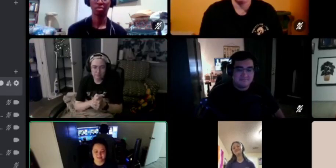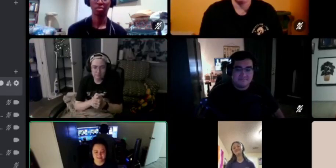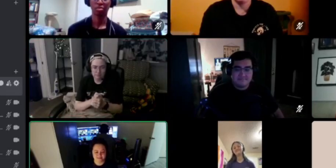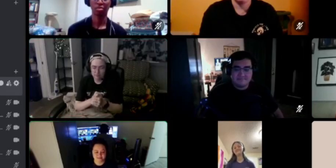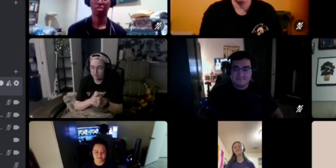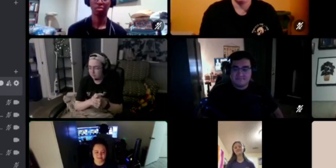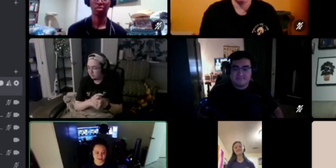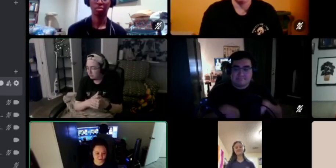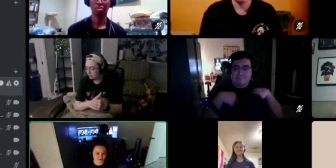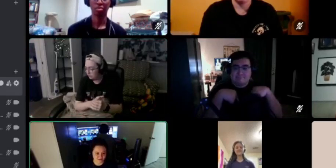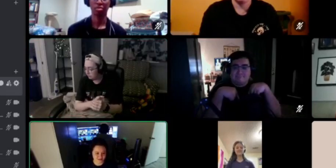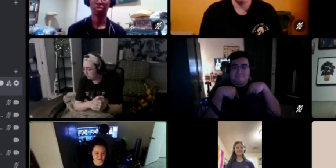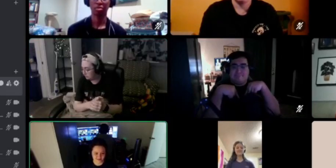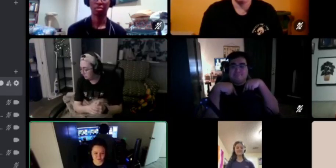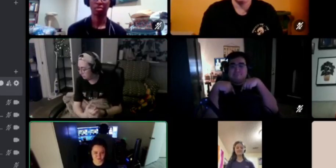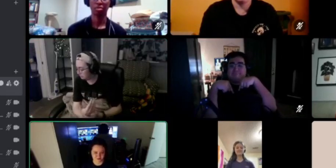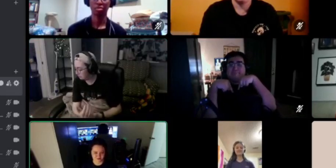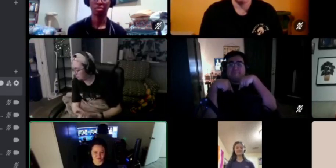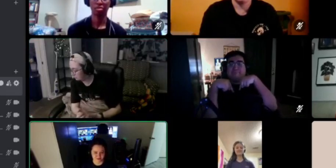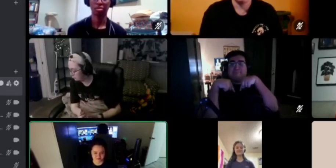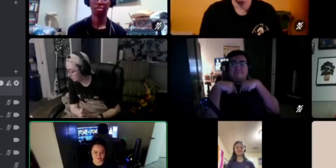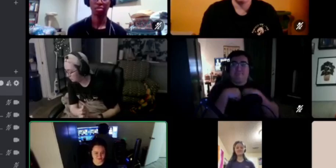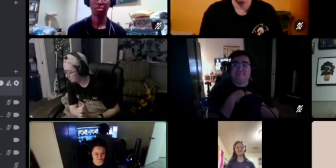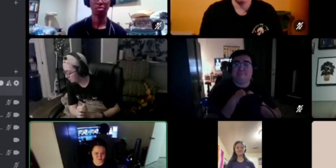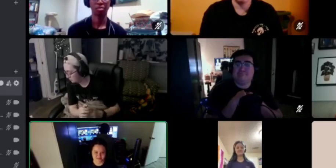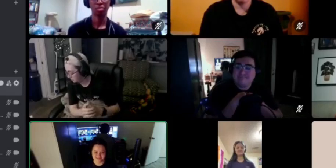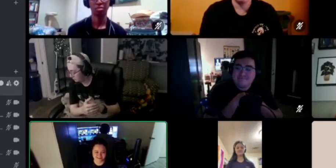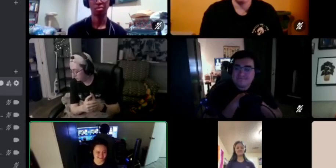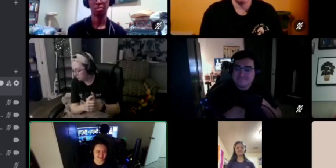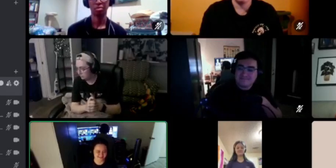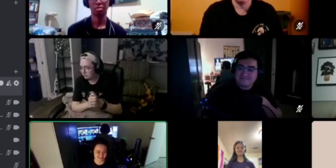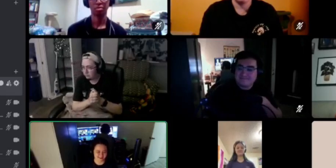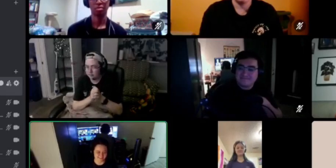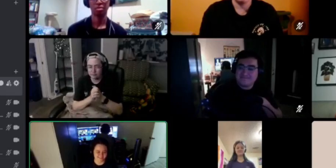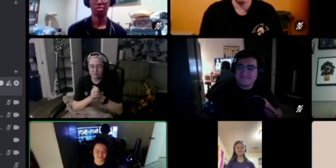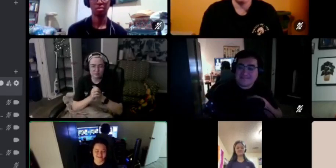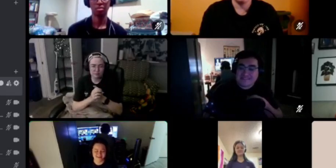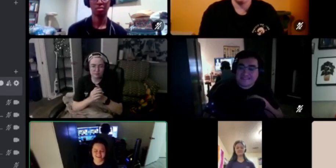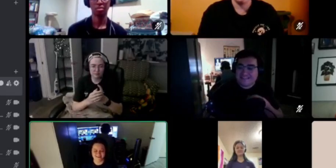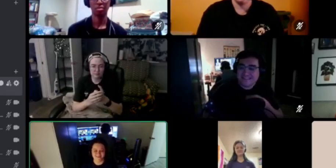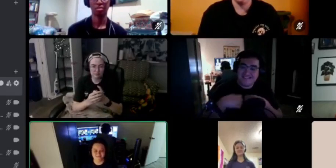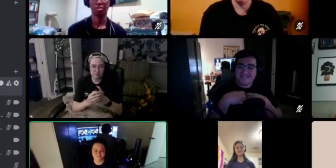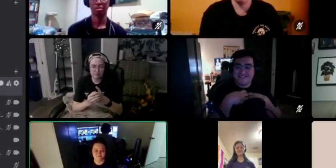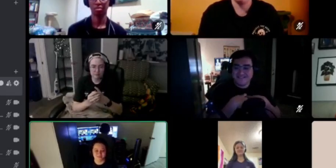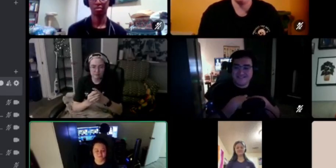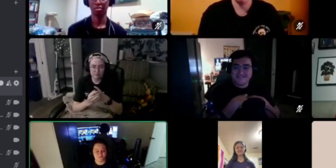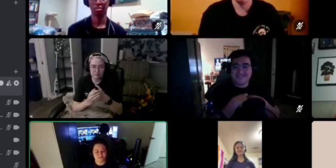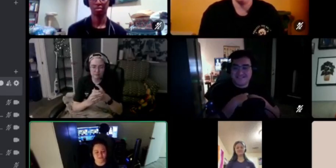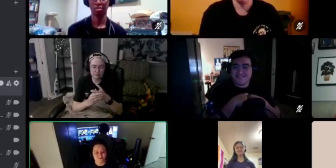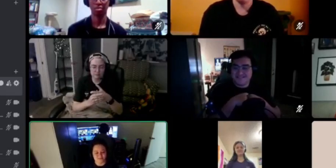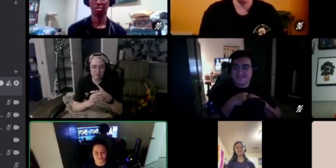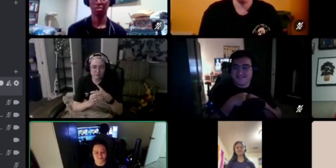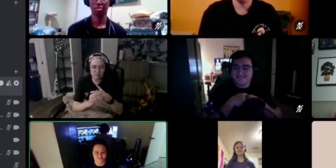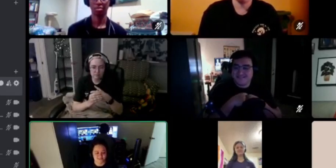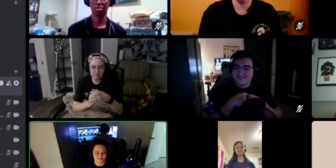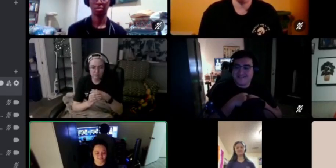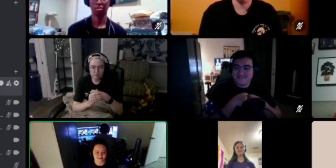It's scary getting up in front of that many people. It is. I know. It can be really daunting standing there